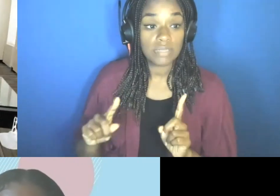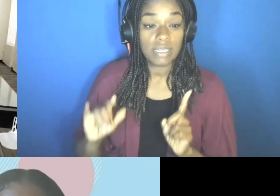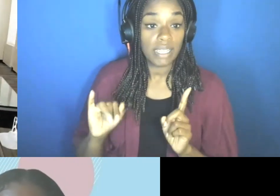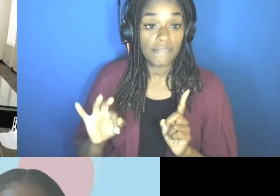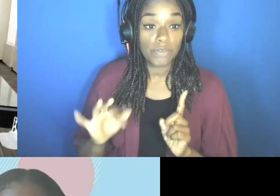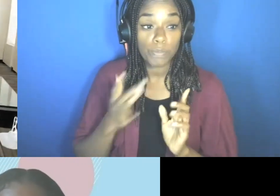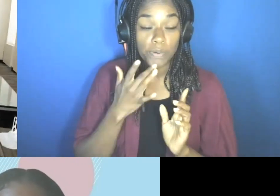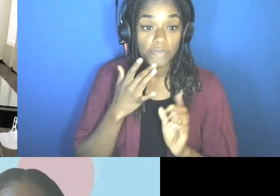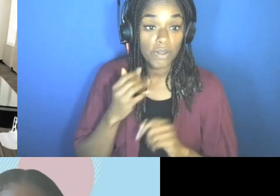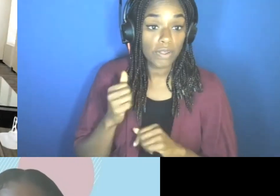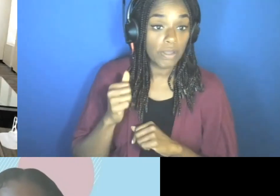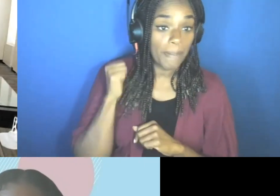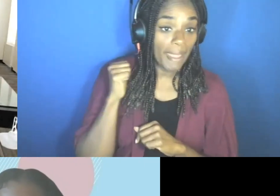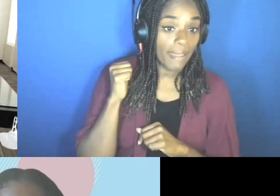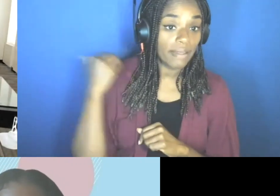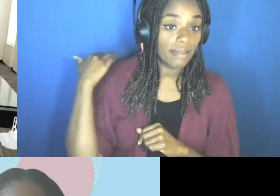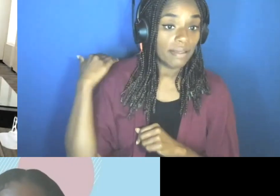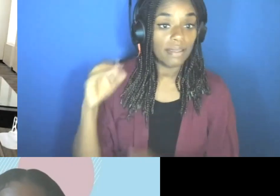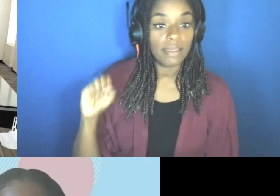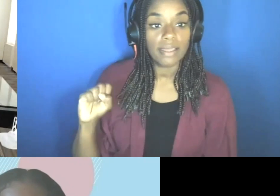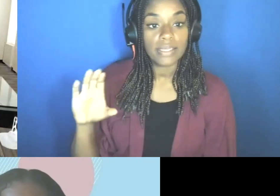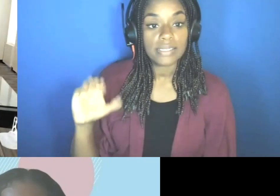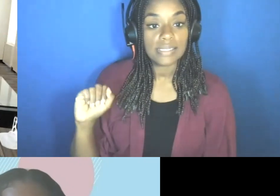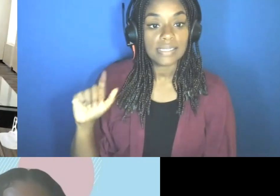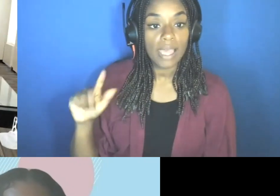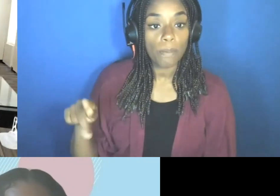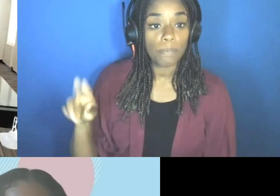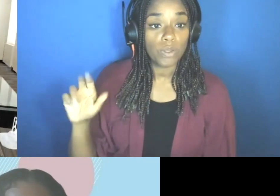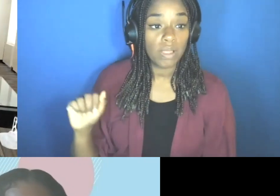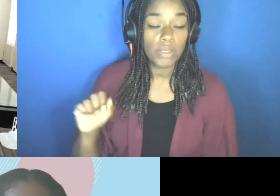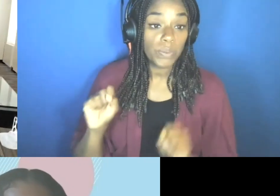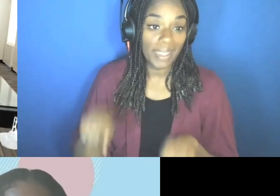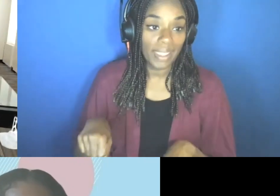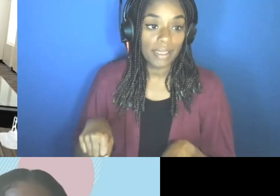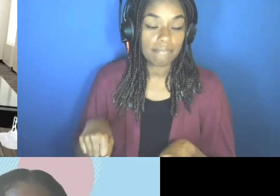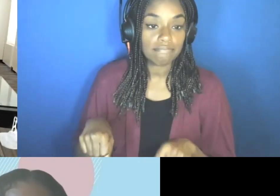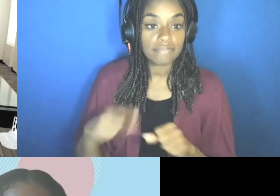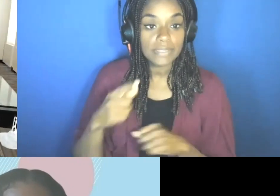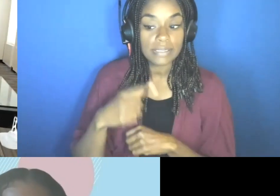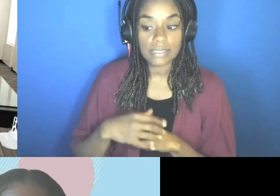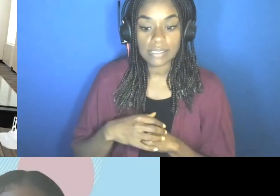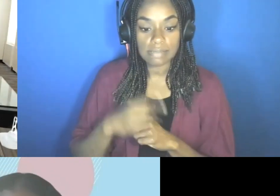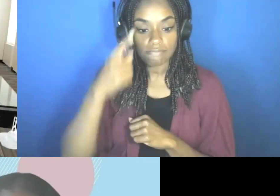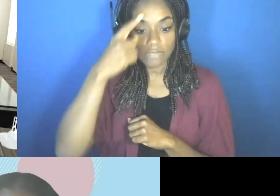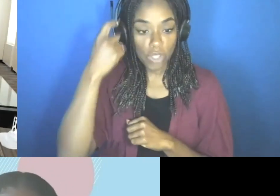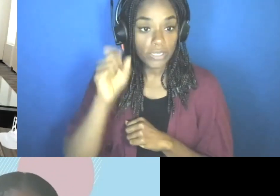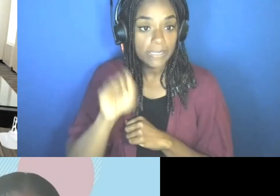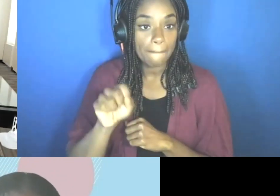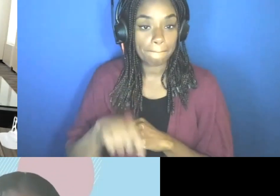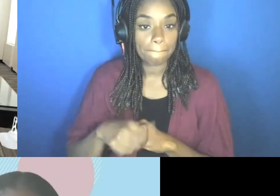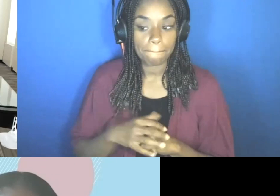back, scapula, if you want. It scars. Yeah. Okay, I think